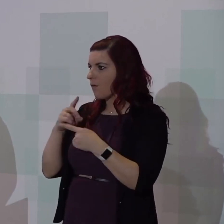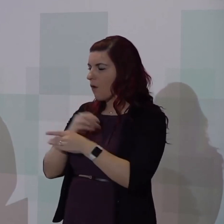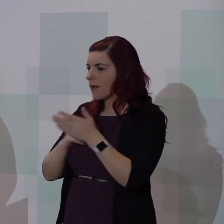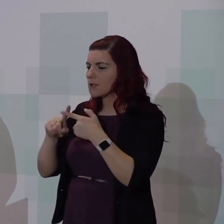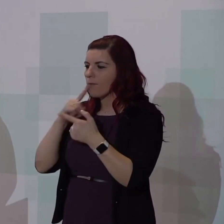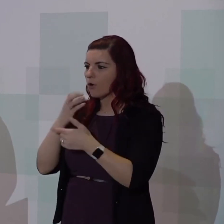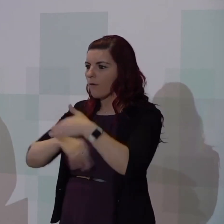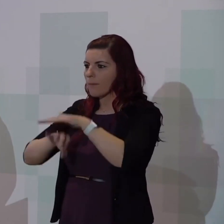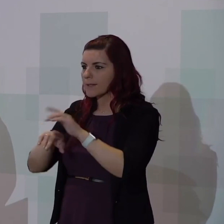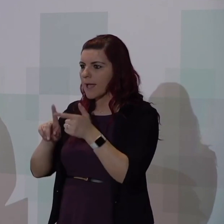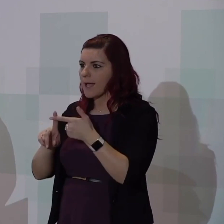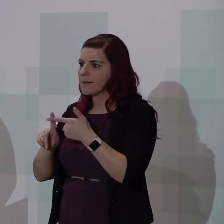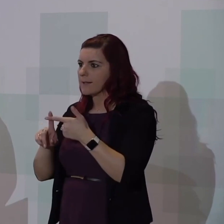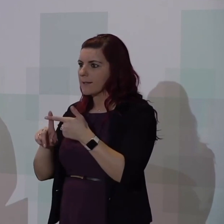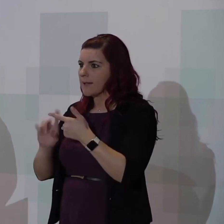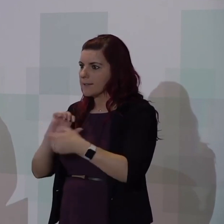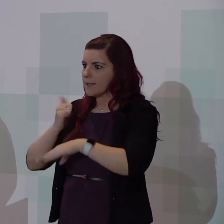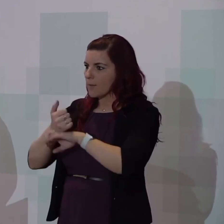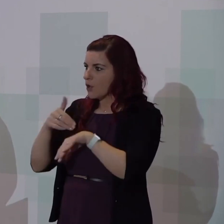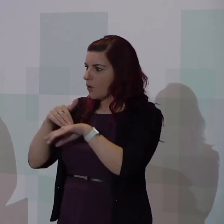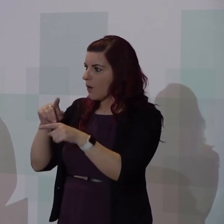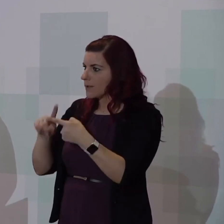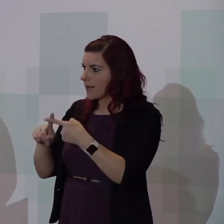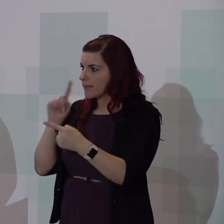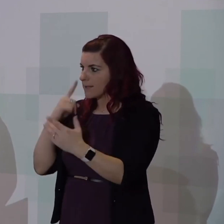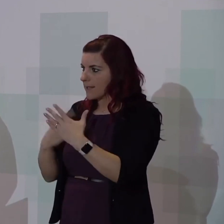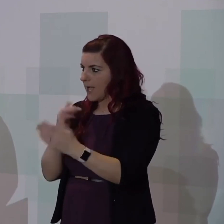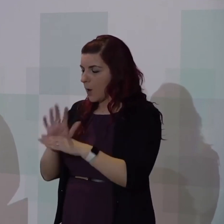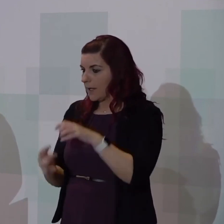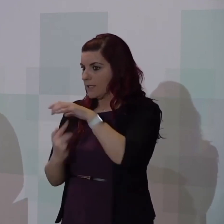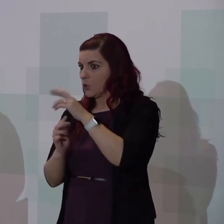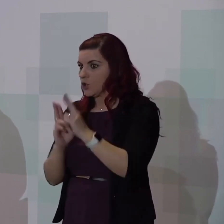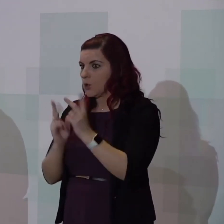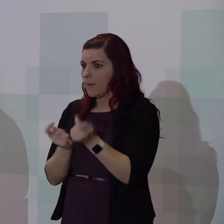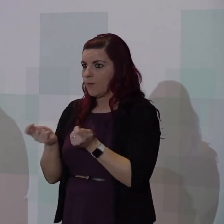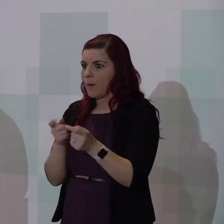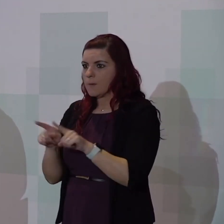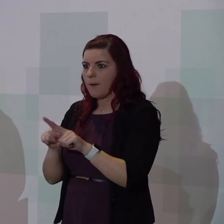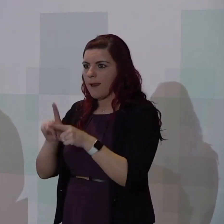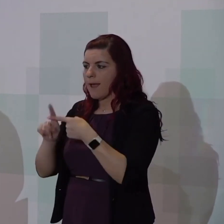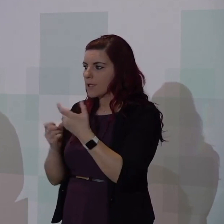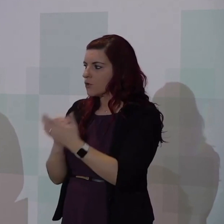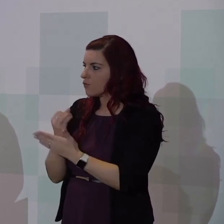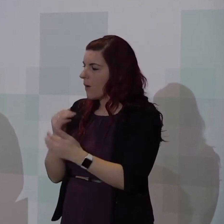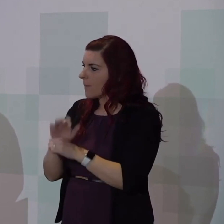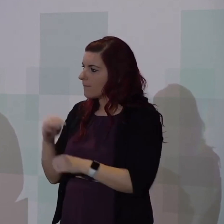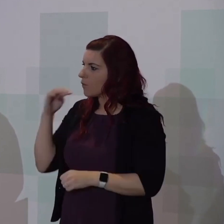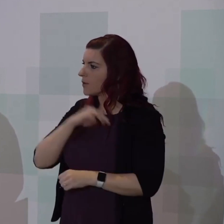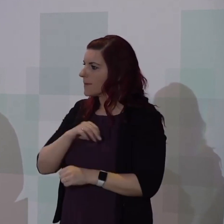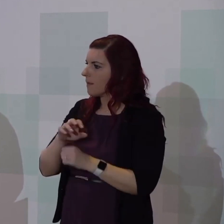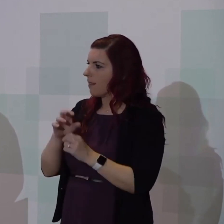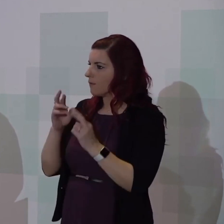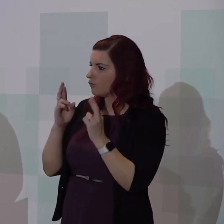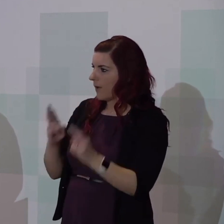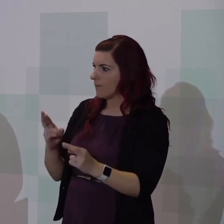It established the courts and it sets out how those institutions should be run. It also describes the fundamental rights of every